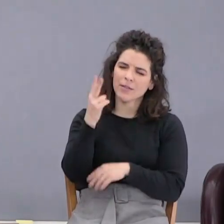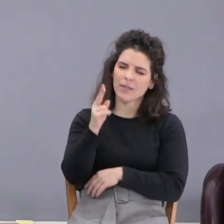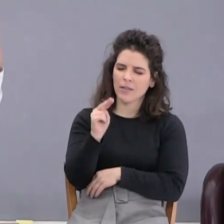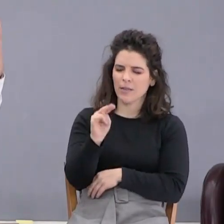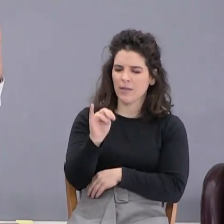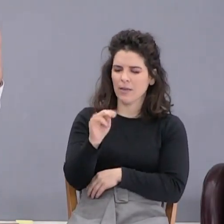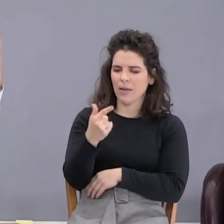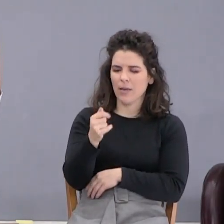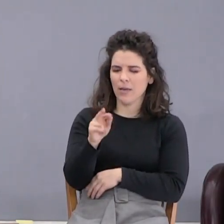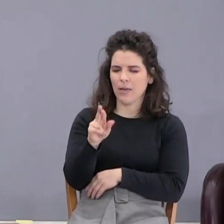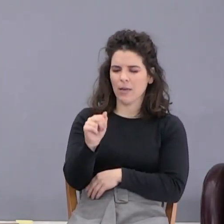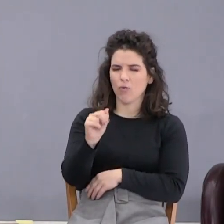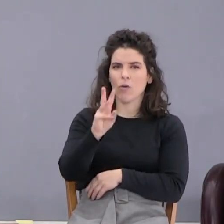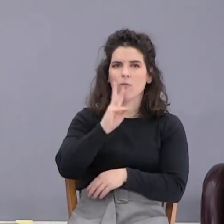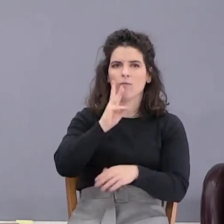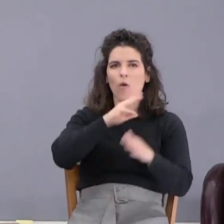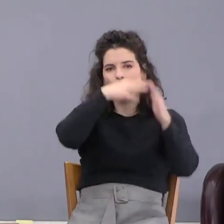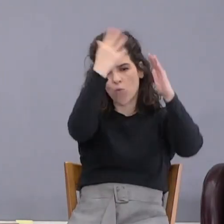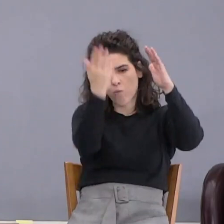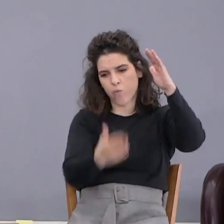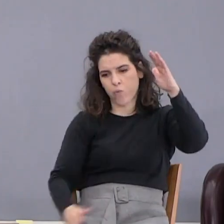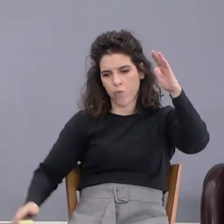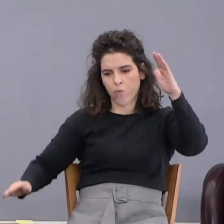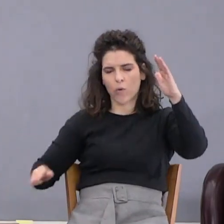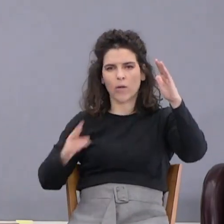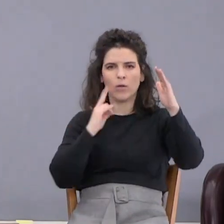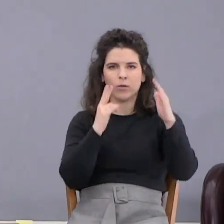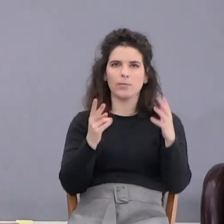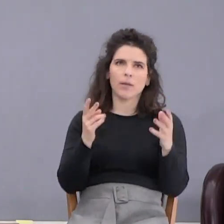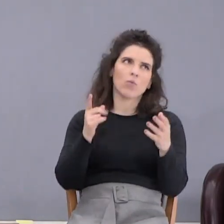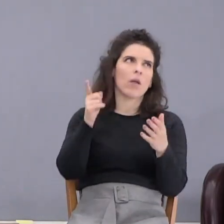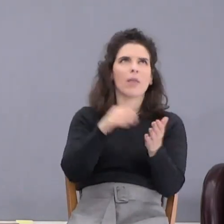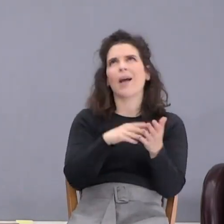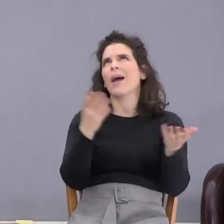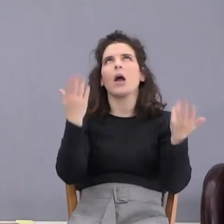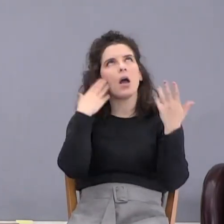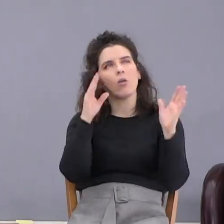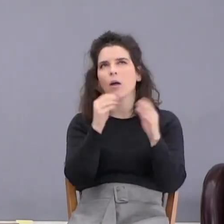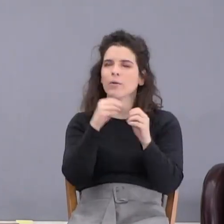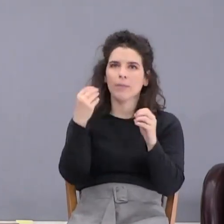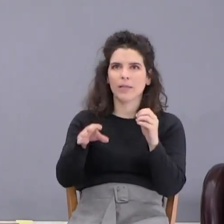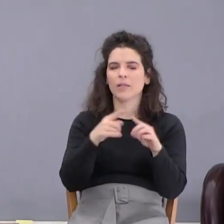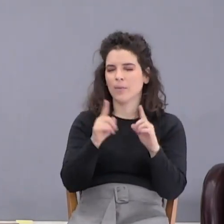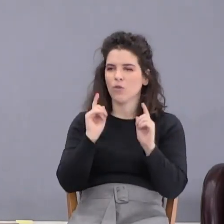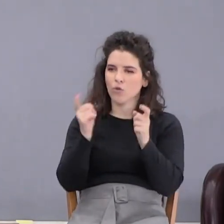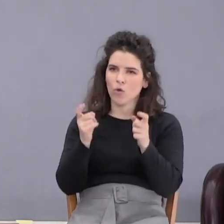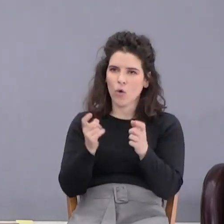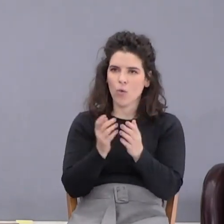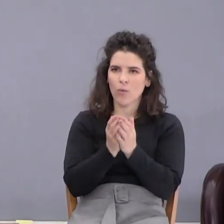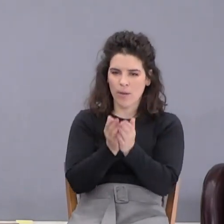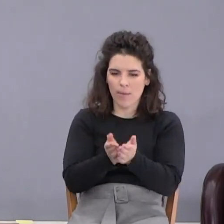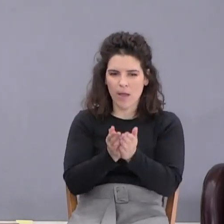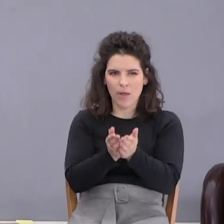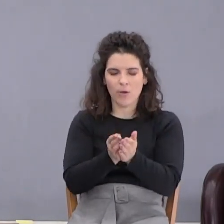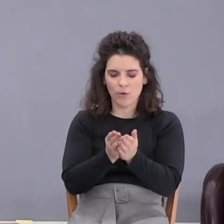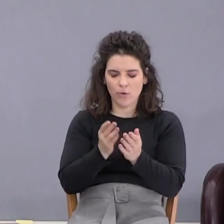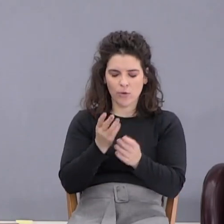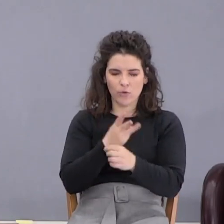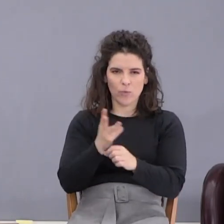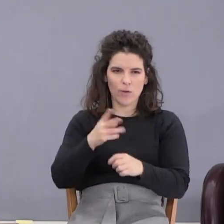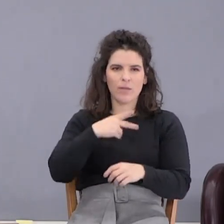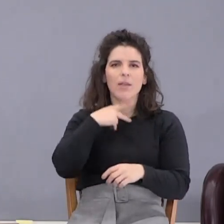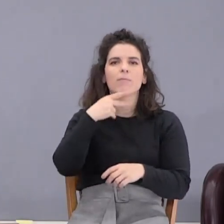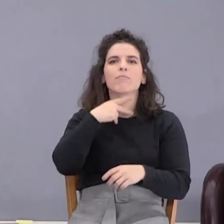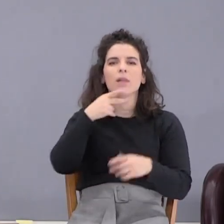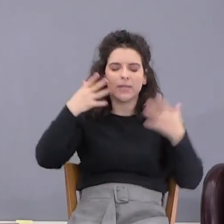pretty impressive, you know. And then if you go on those boats, you know, you spend thousands. I don't know how expensive it was, but you go and you wear that plastic garbage bag, you know, and